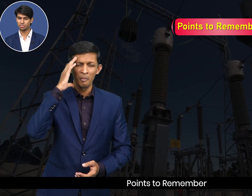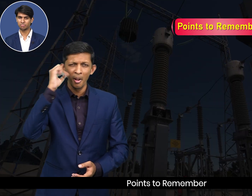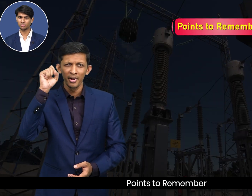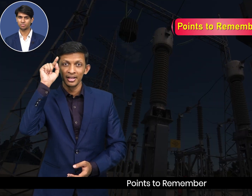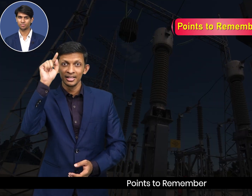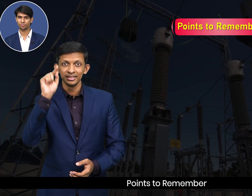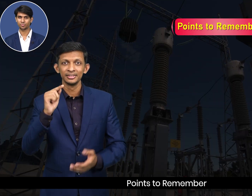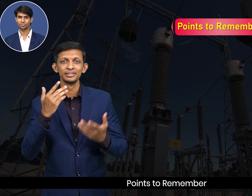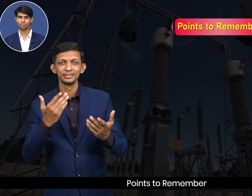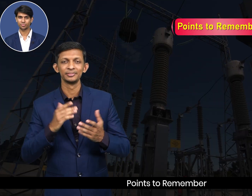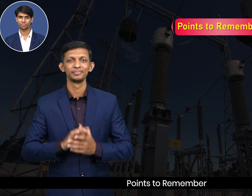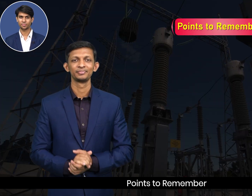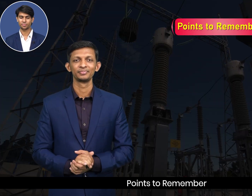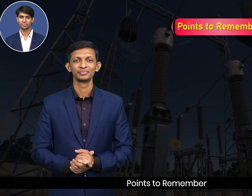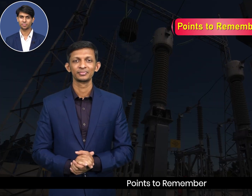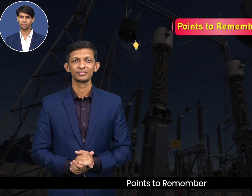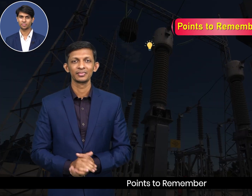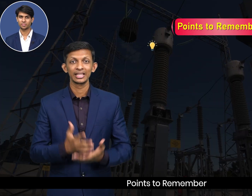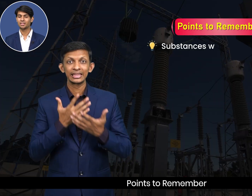Points to remember.